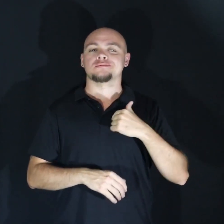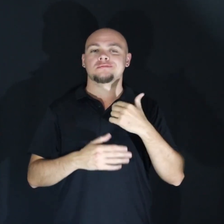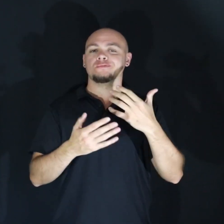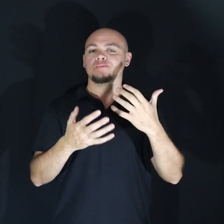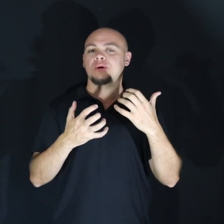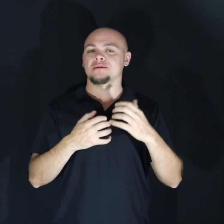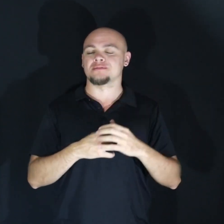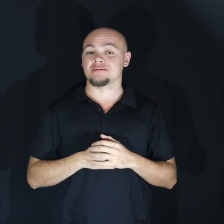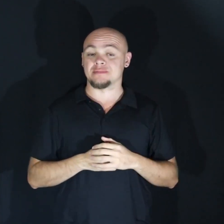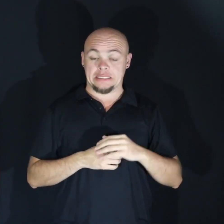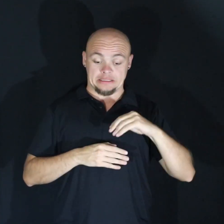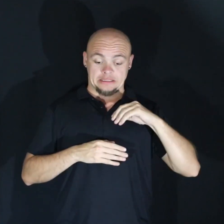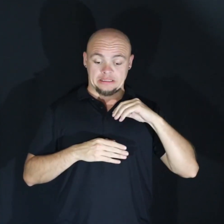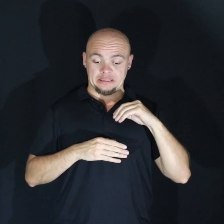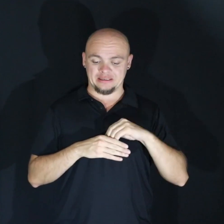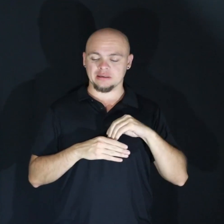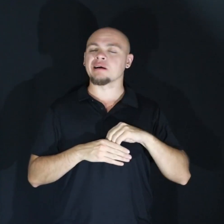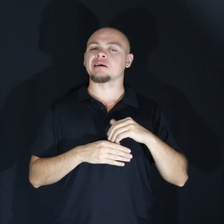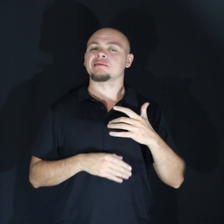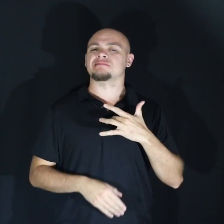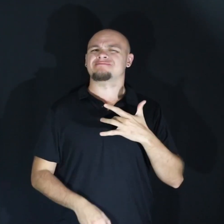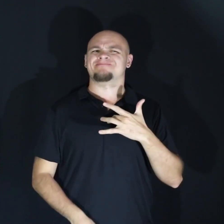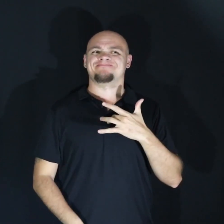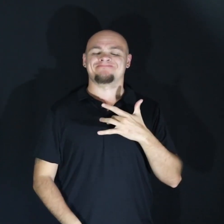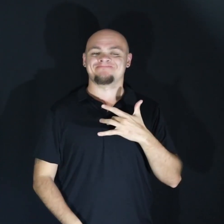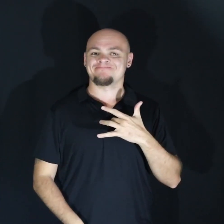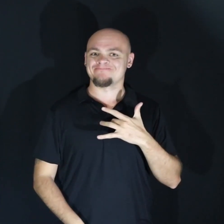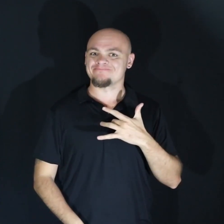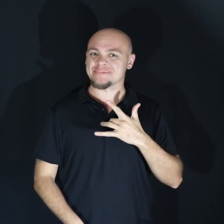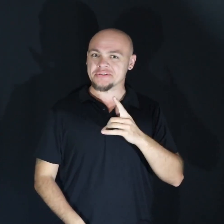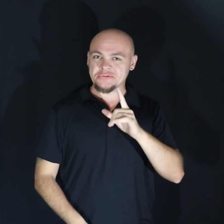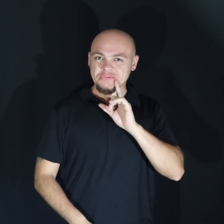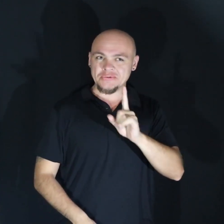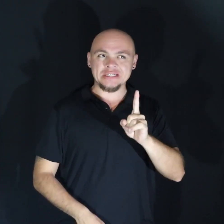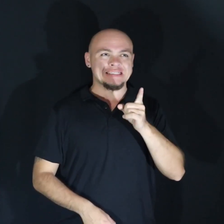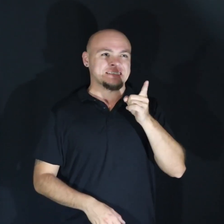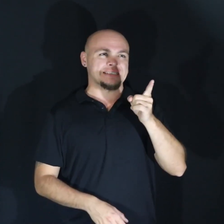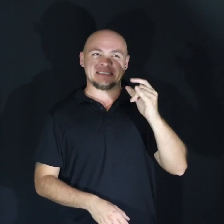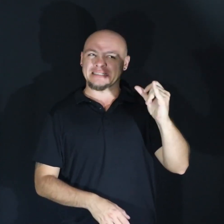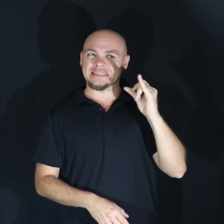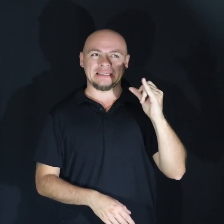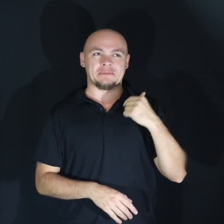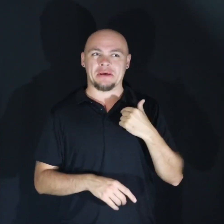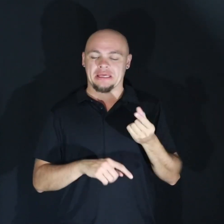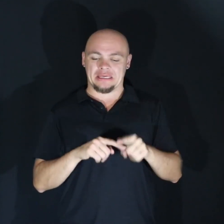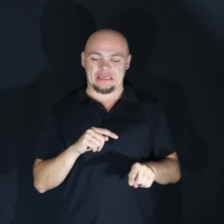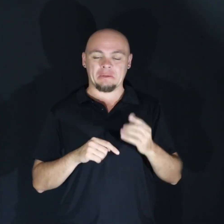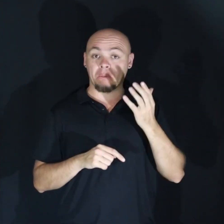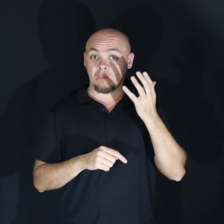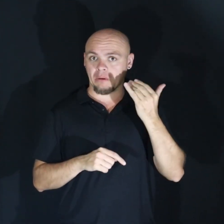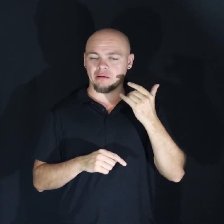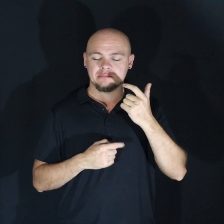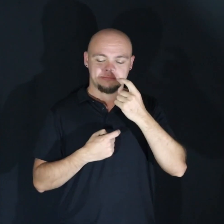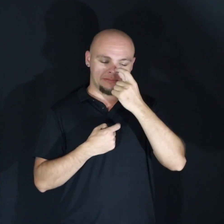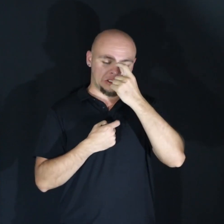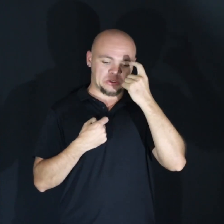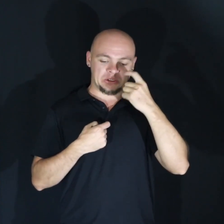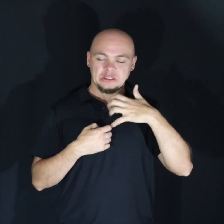But something inside made me feel like I couldn't really be like Tina because of my scars.